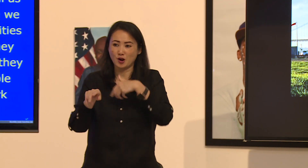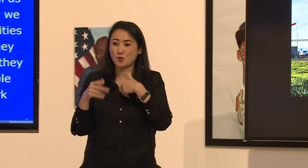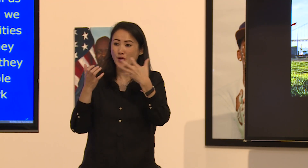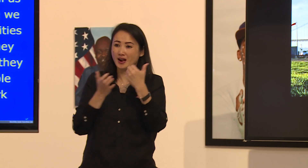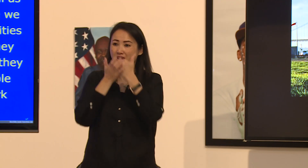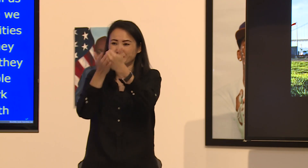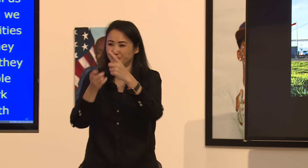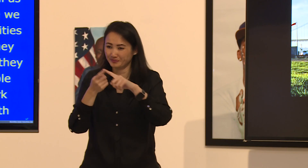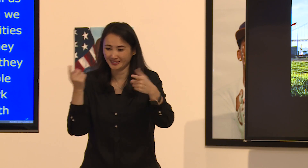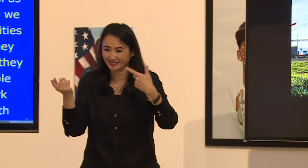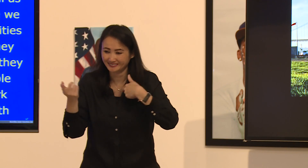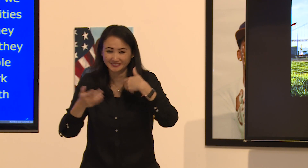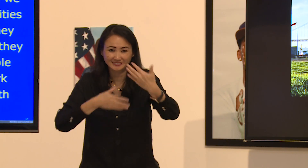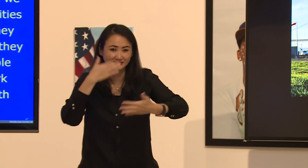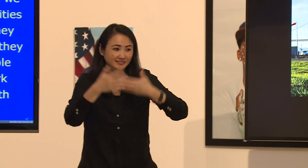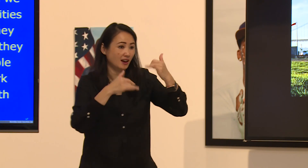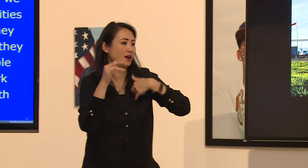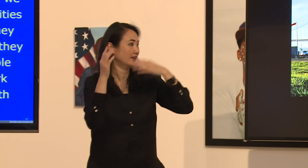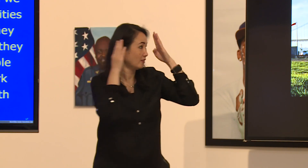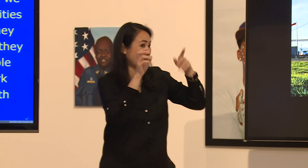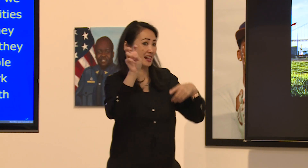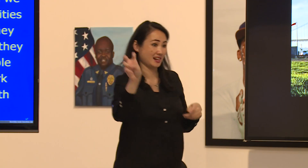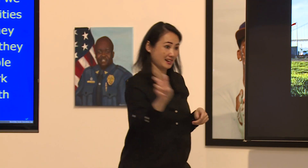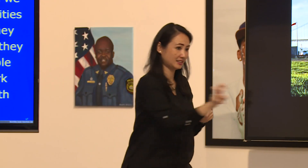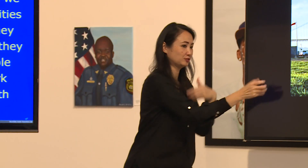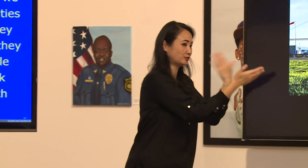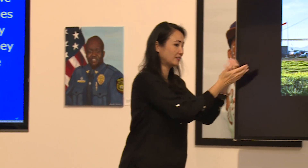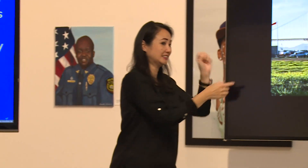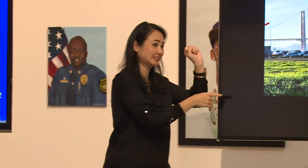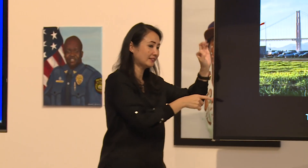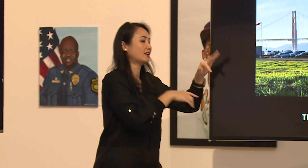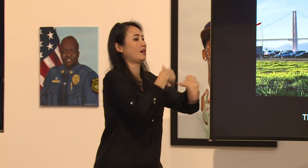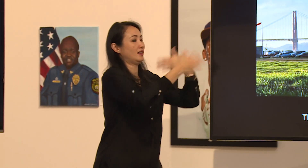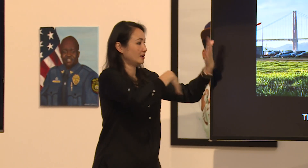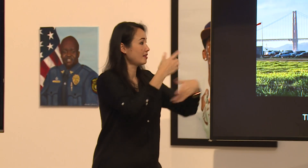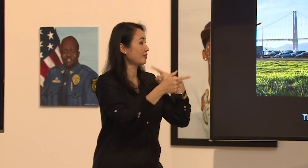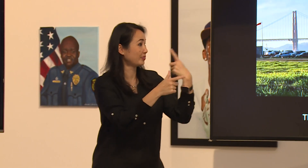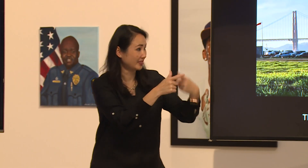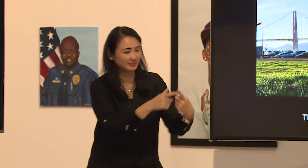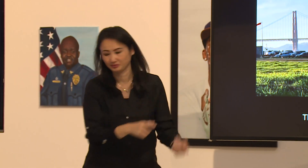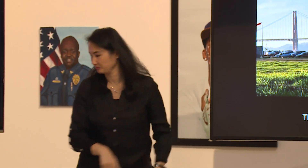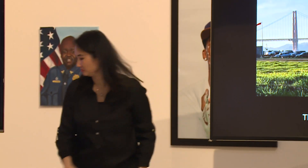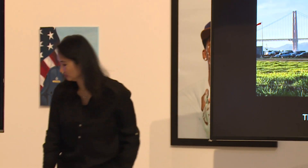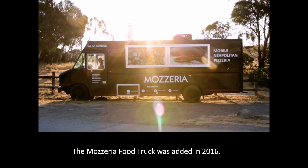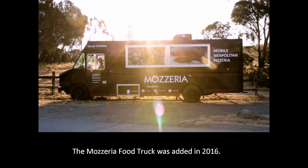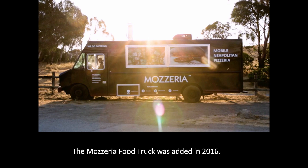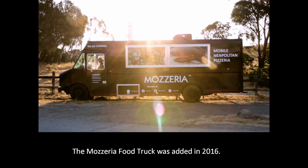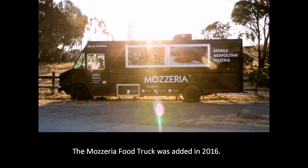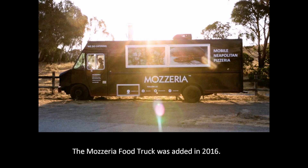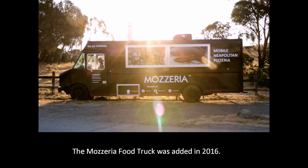And this was giving some people some inspiration on how they themselves could turn around and make an own business themselves.